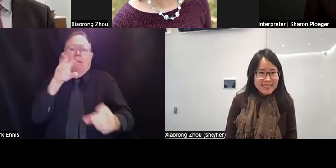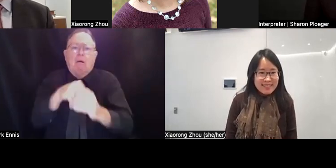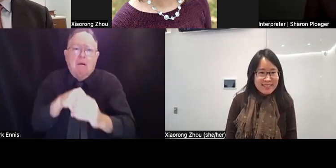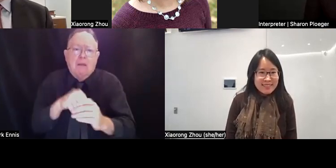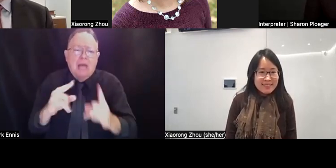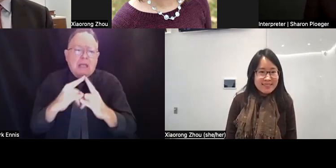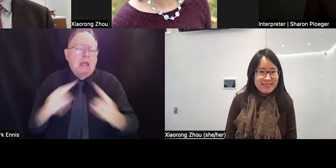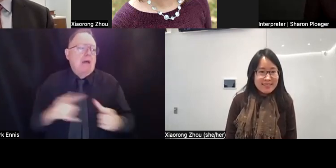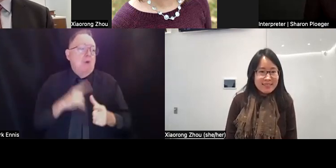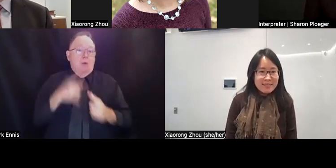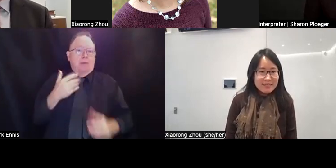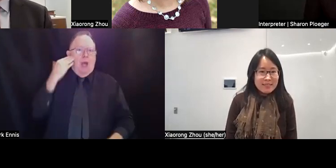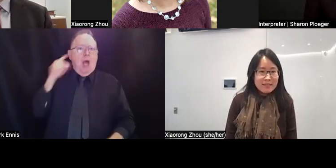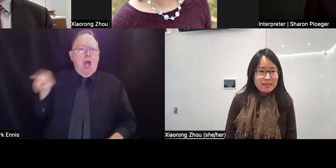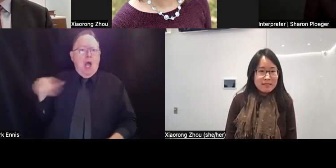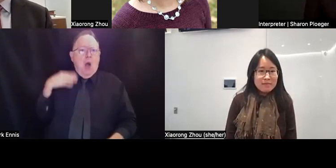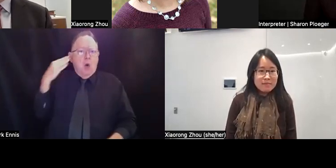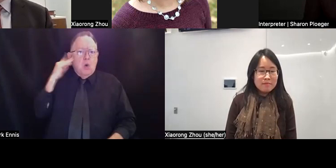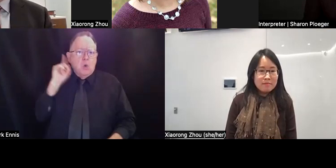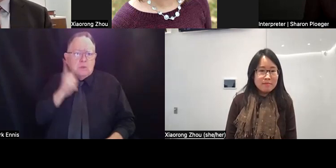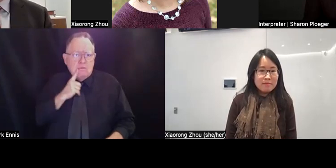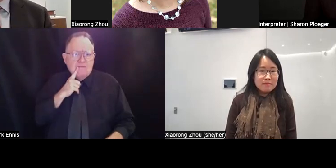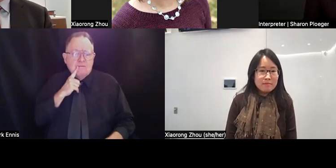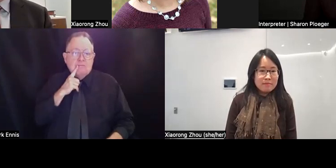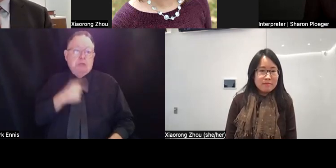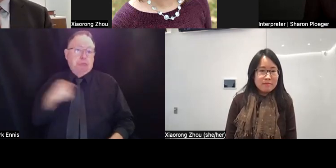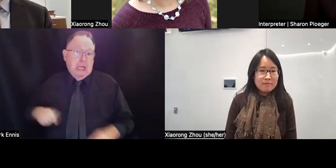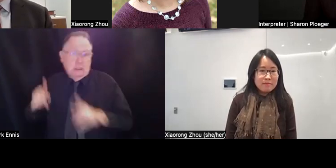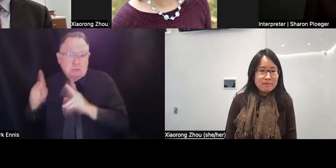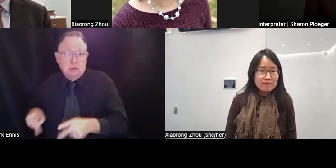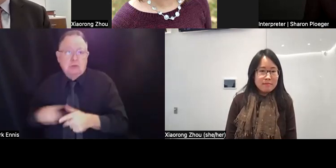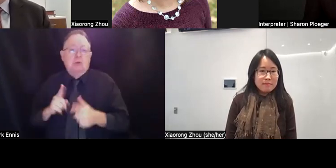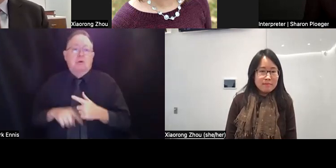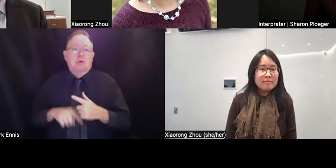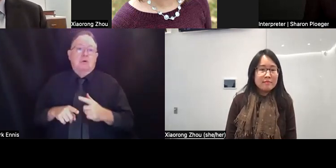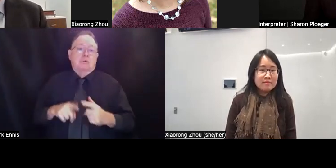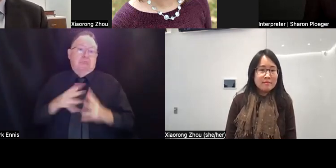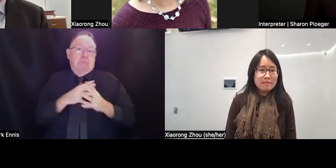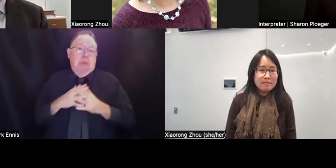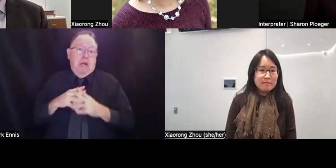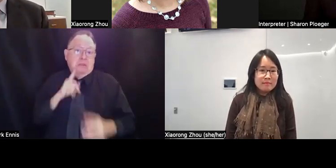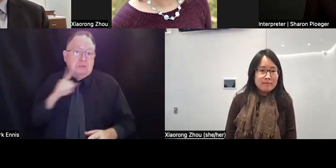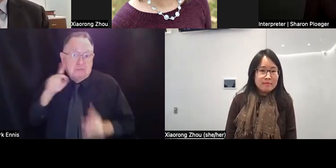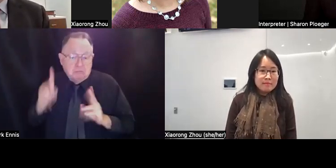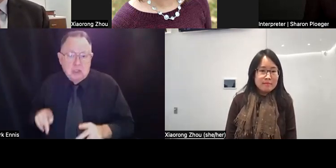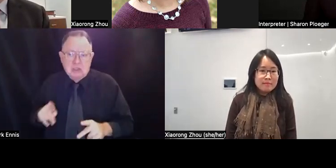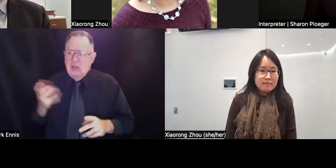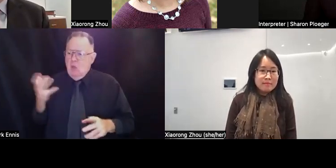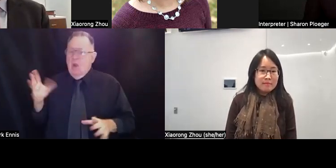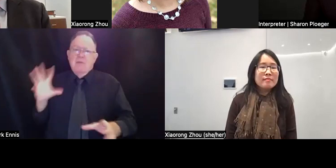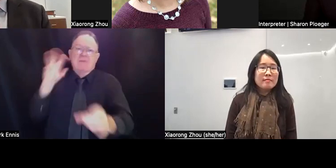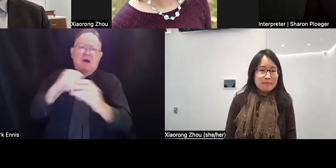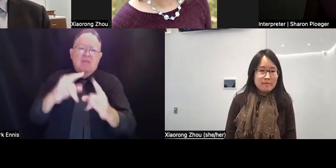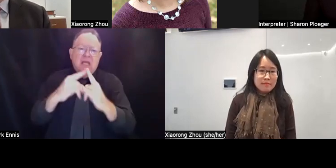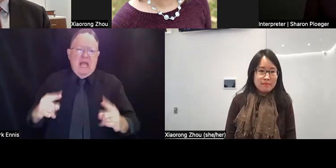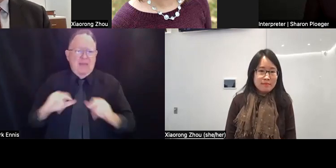person, either Chinese or American, who may want to get involved. So where could they find more information